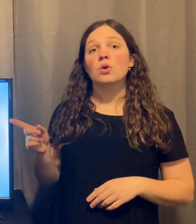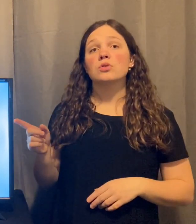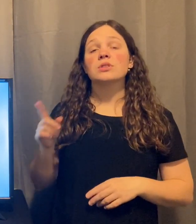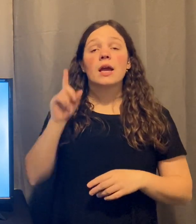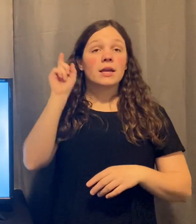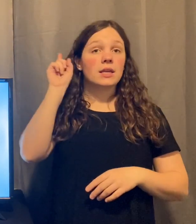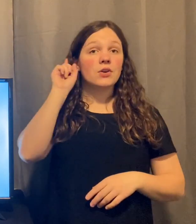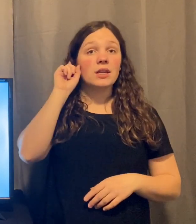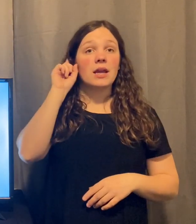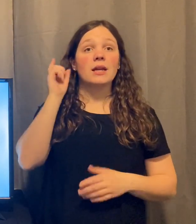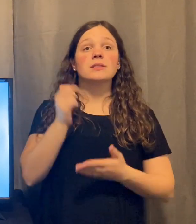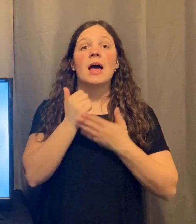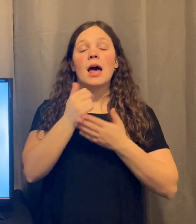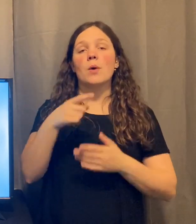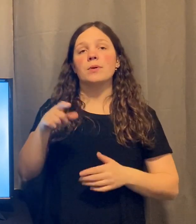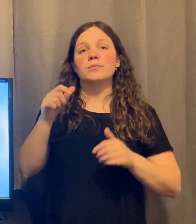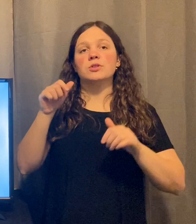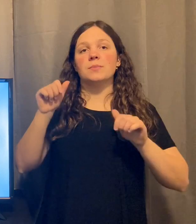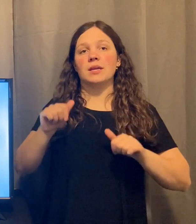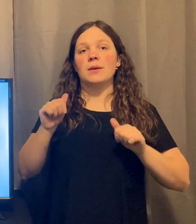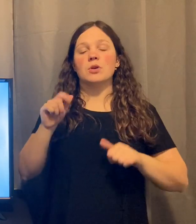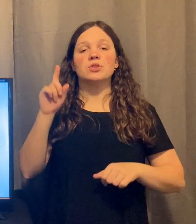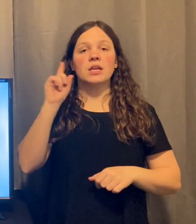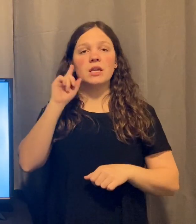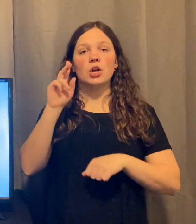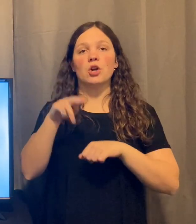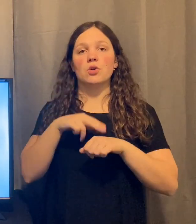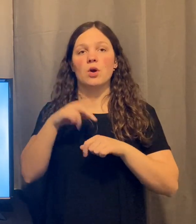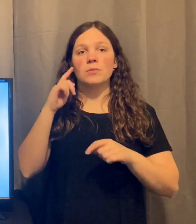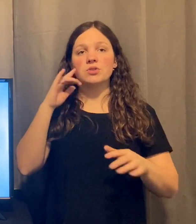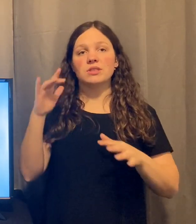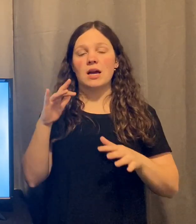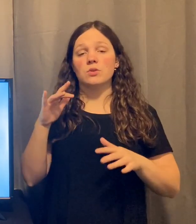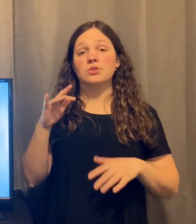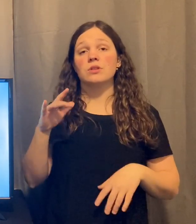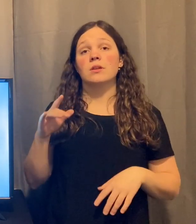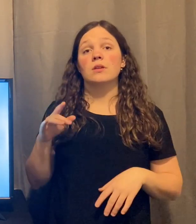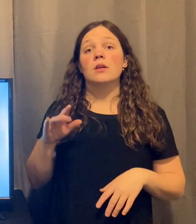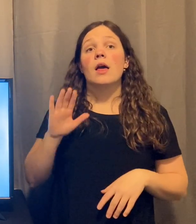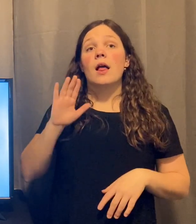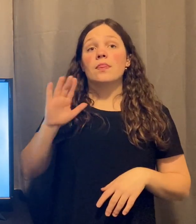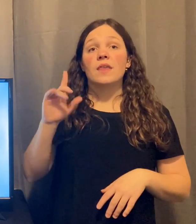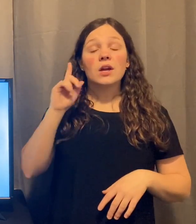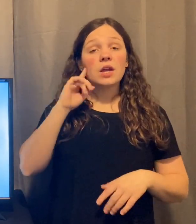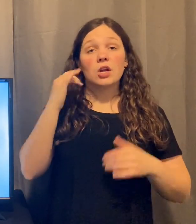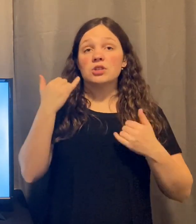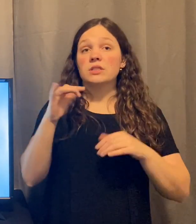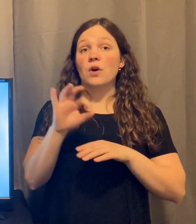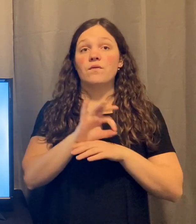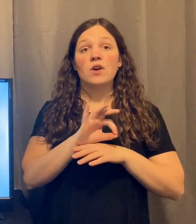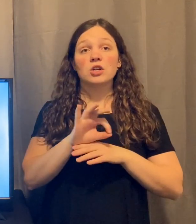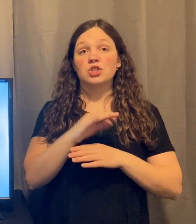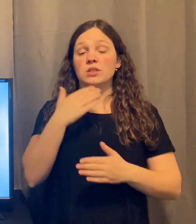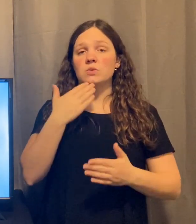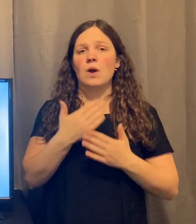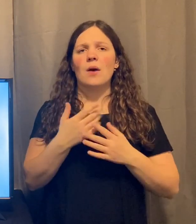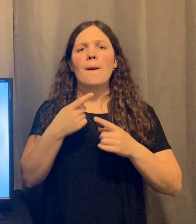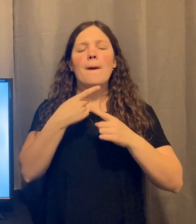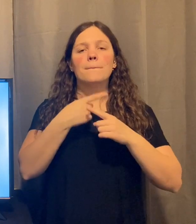Those hearing aids help them to be able to hear normal sounds. Their ear still functions well,